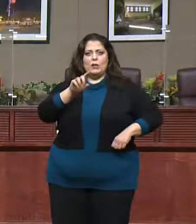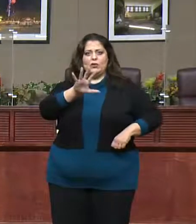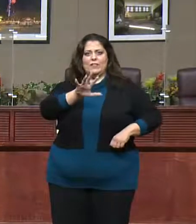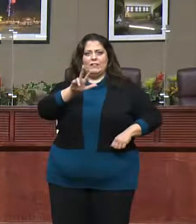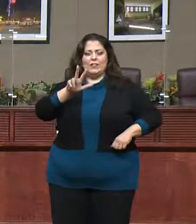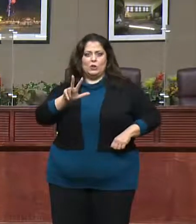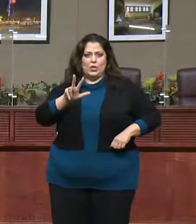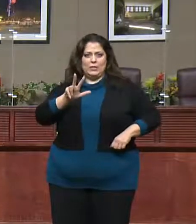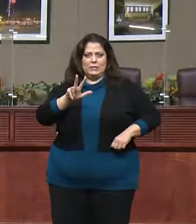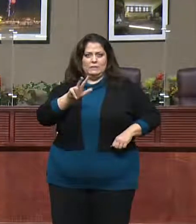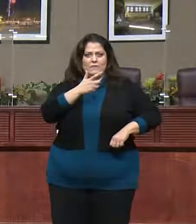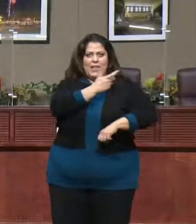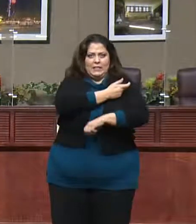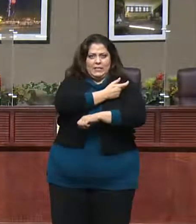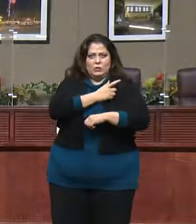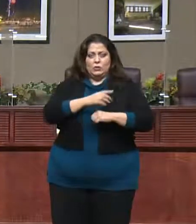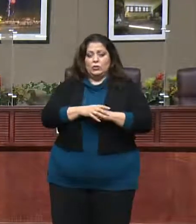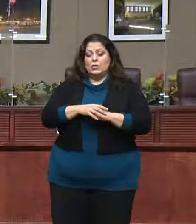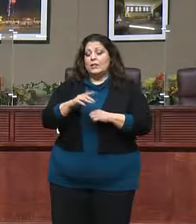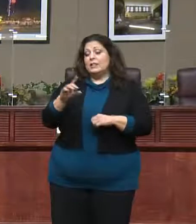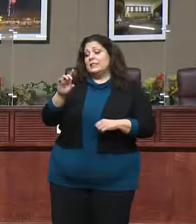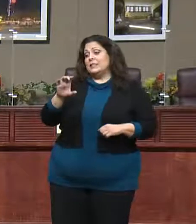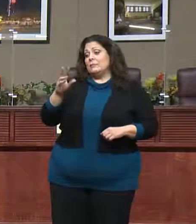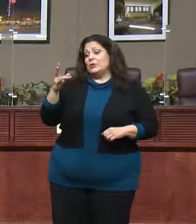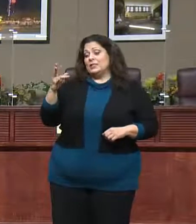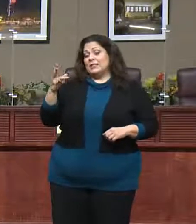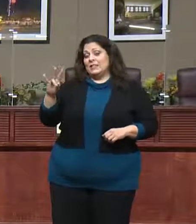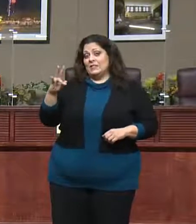1,153. And December 17th,